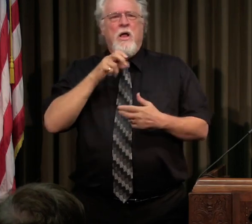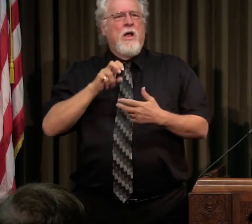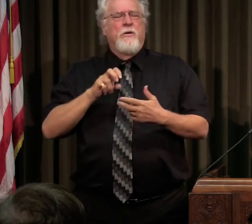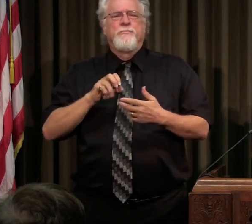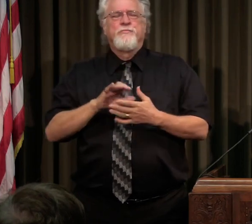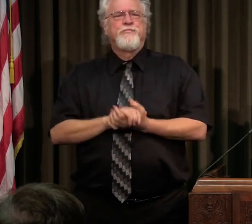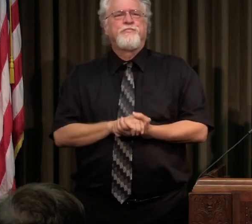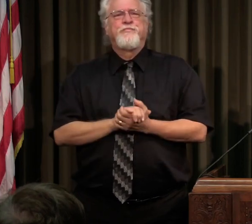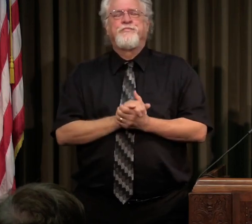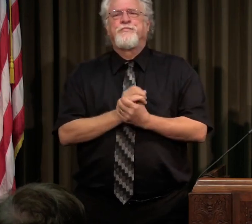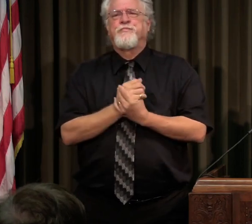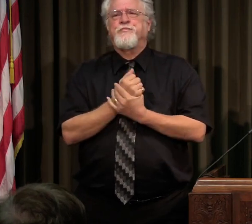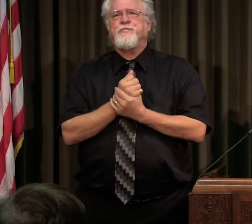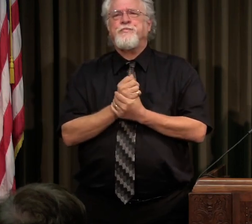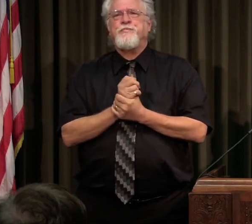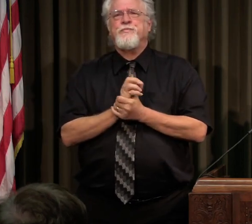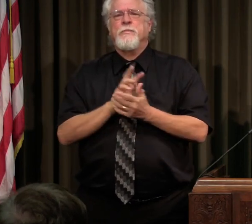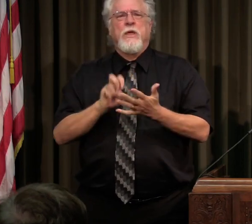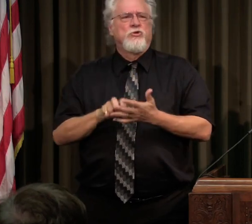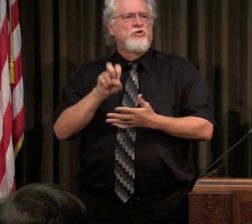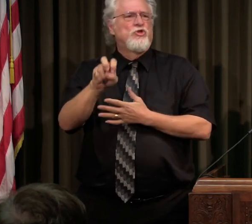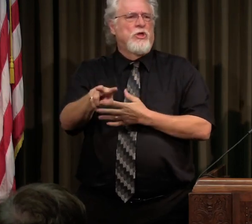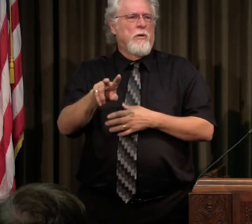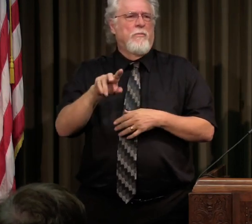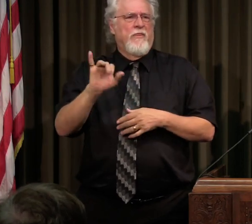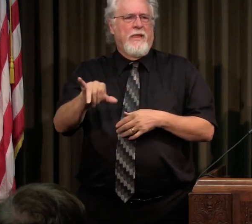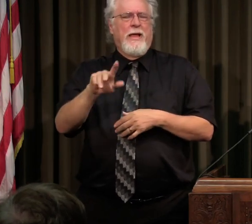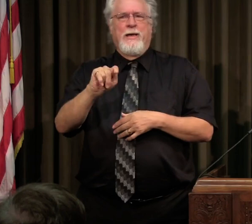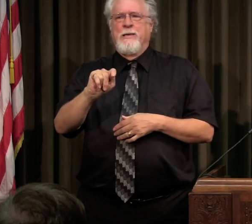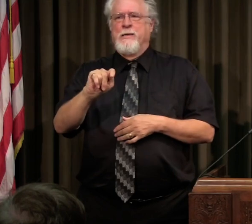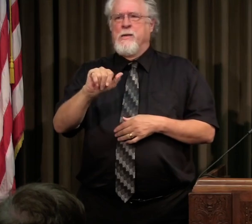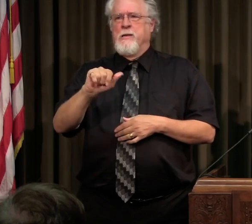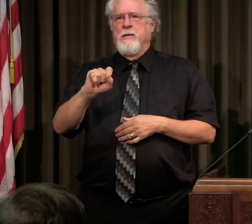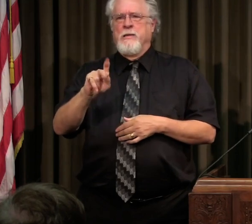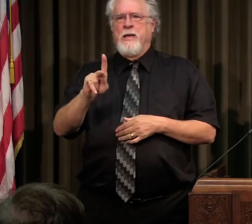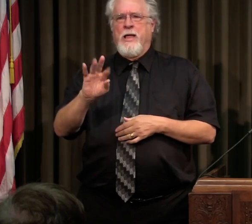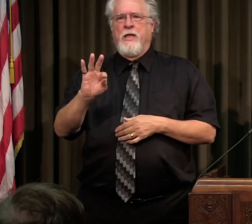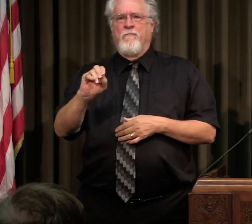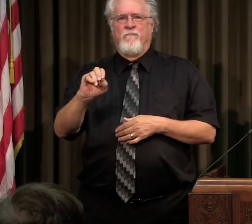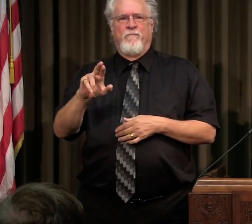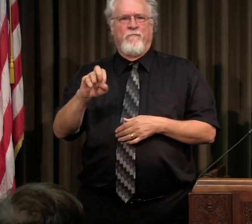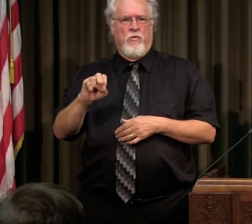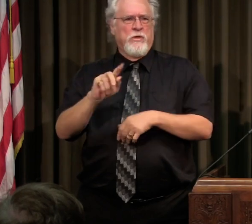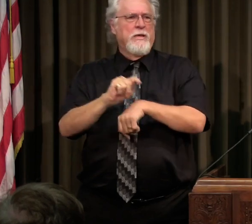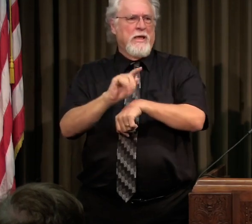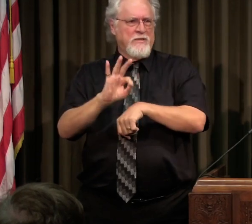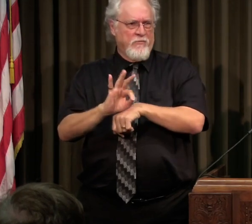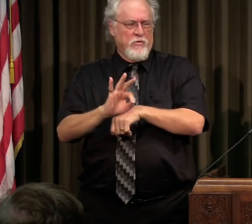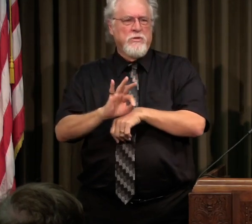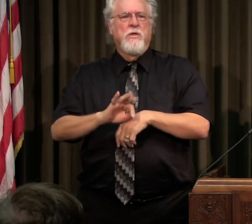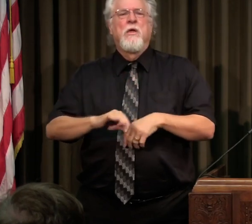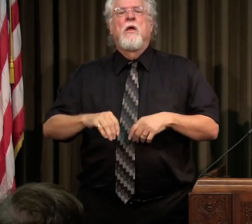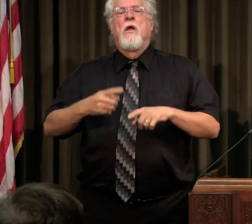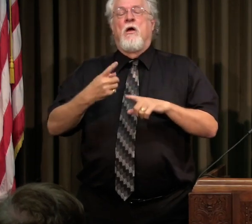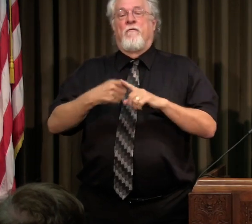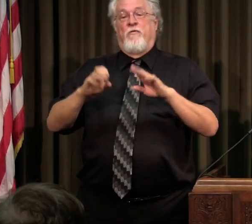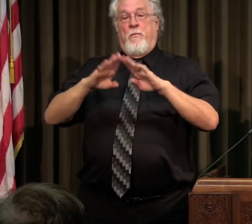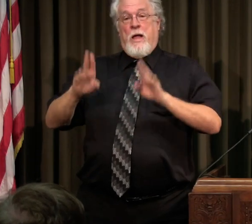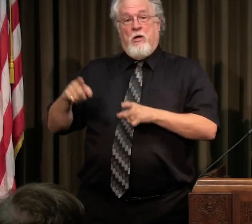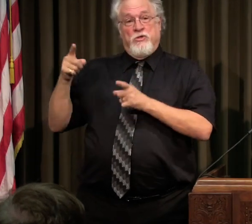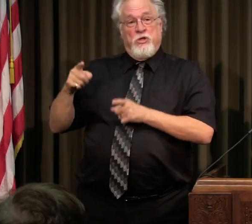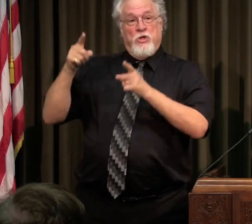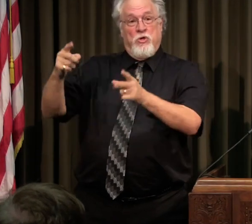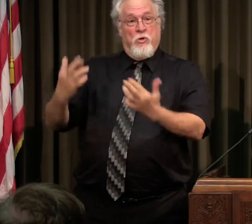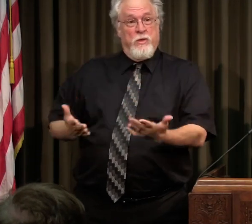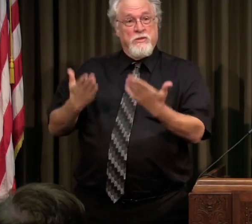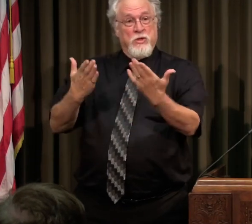the task force that was created pursuant to House Concurrent Resolution 11 coming out of the first special